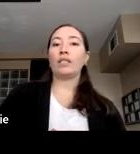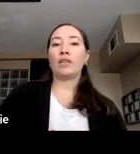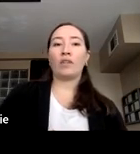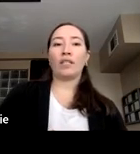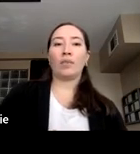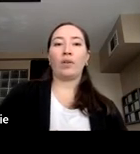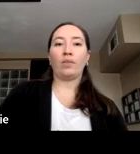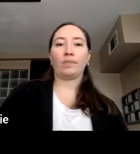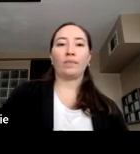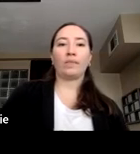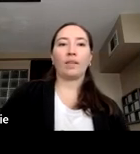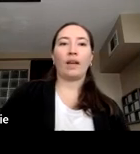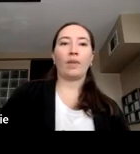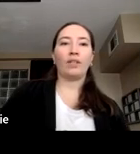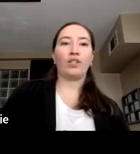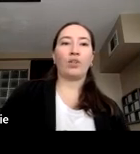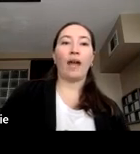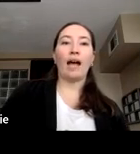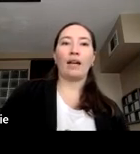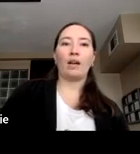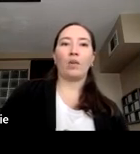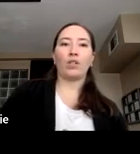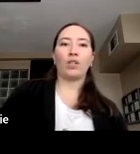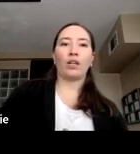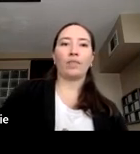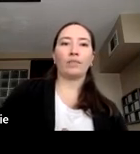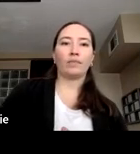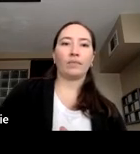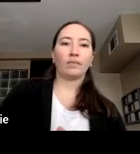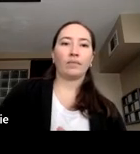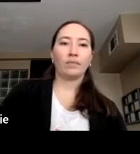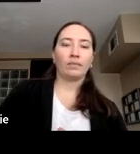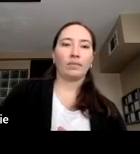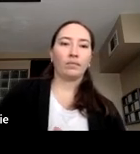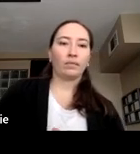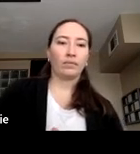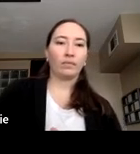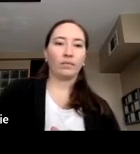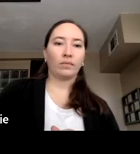So let's say, for example, I wanted to add a question here.